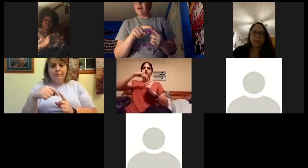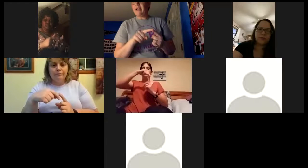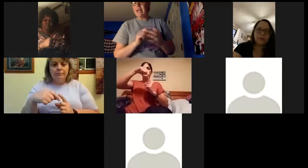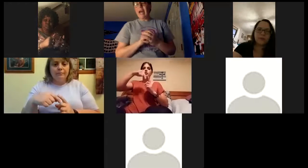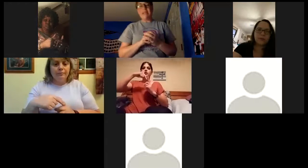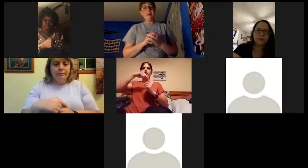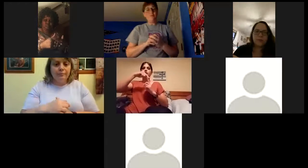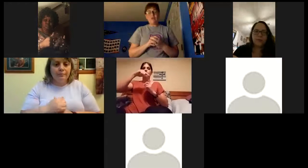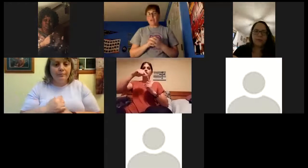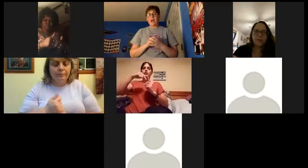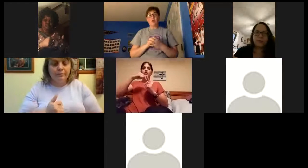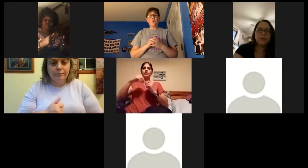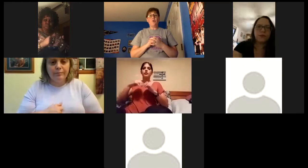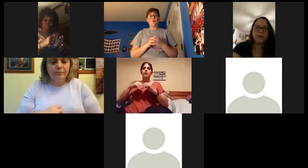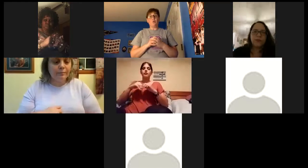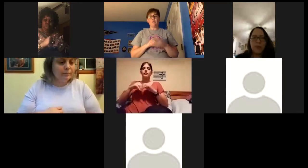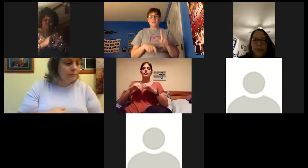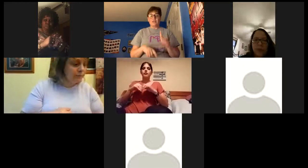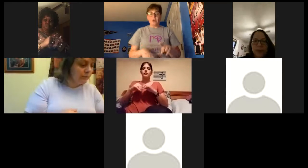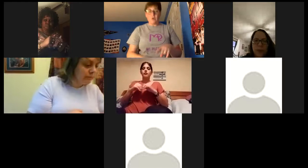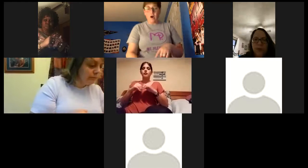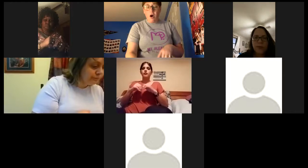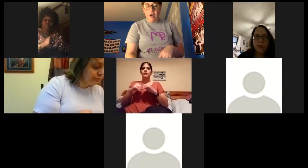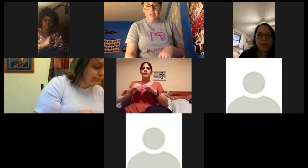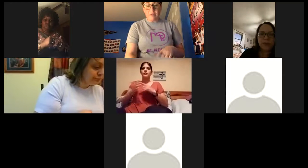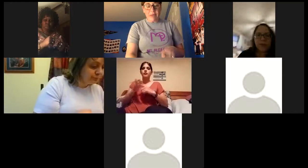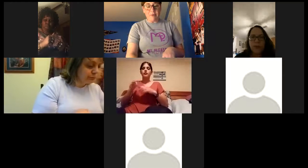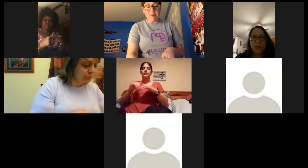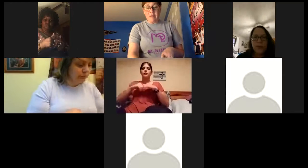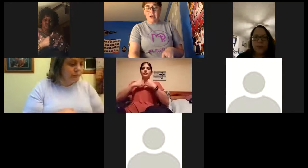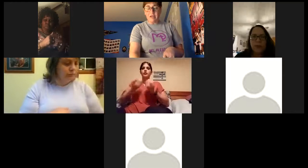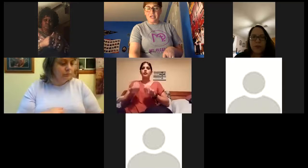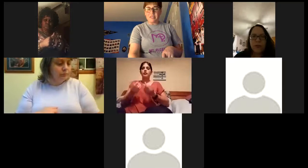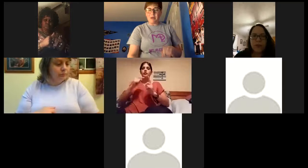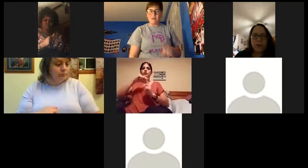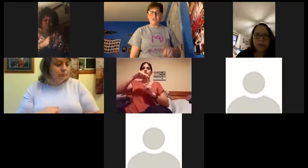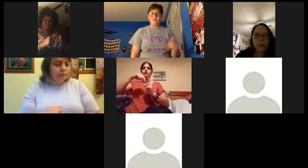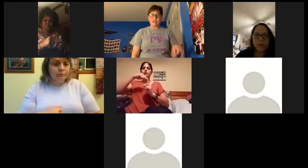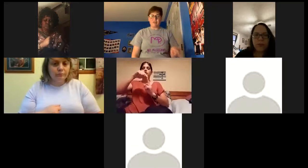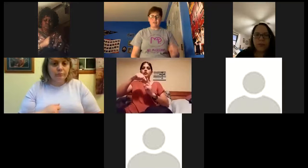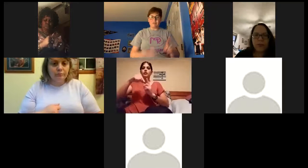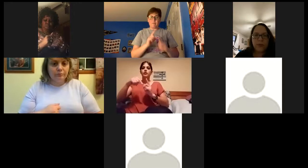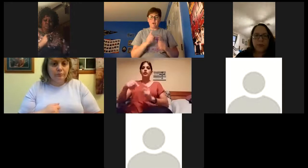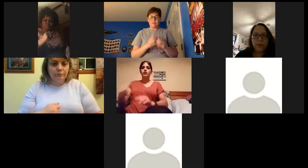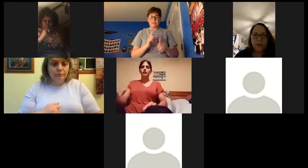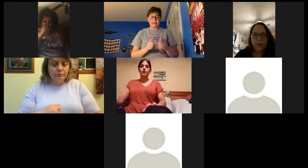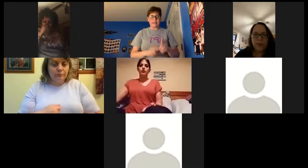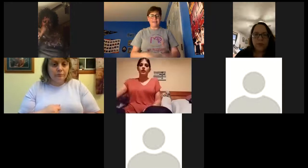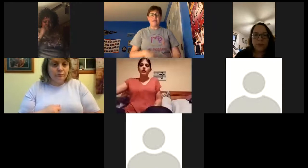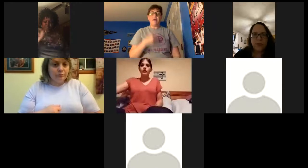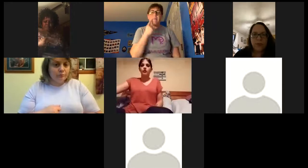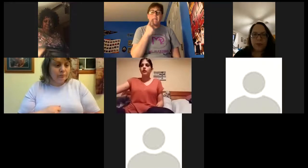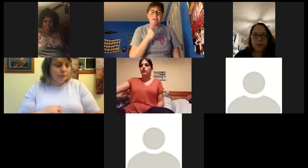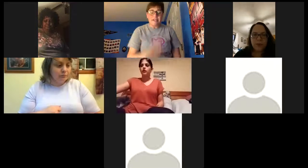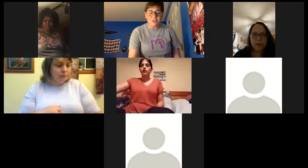All right. And then we've got who. So on the paper, and I apologize, I probably should have found both of the